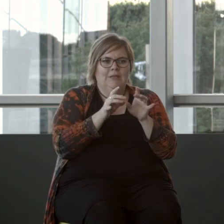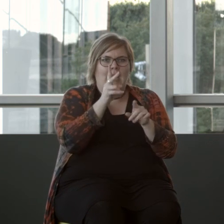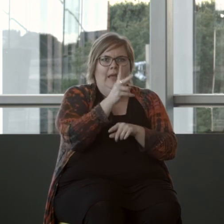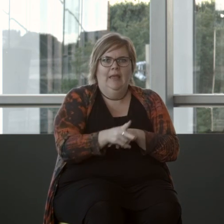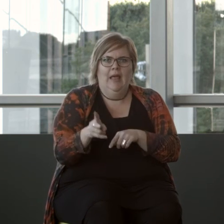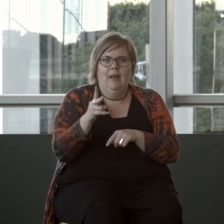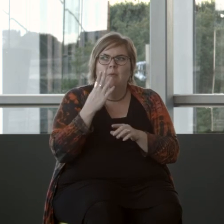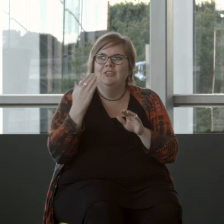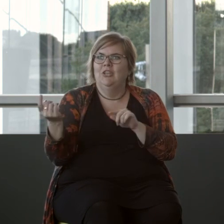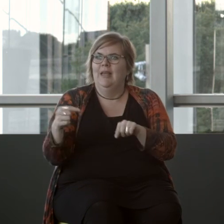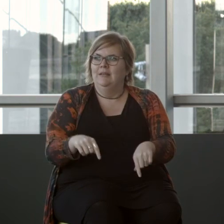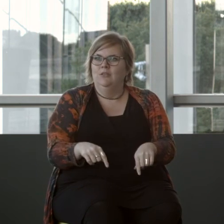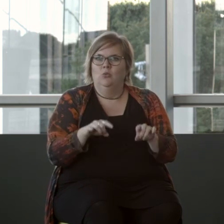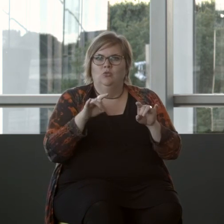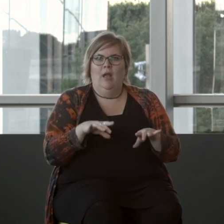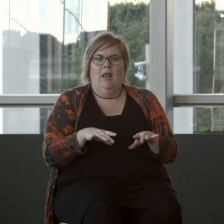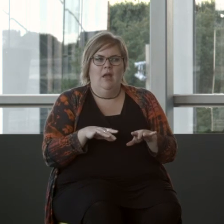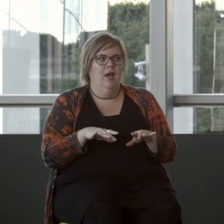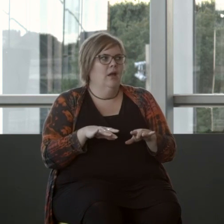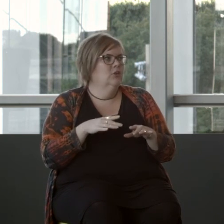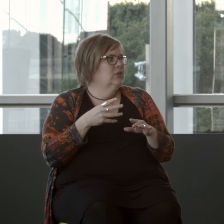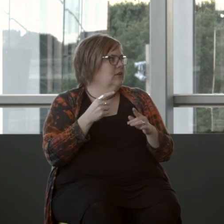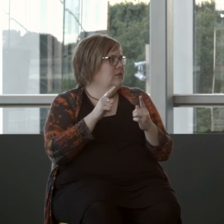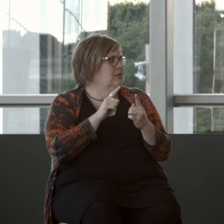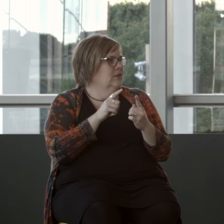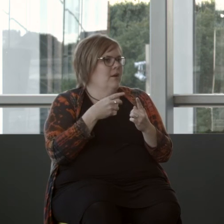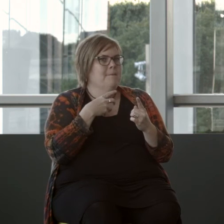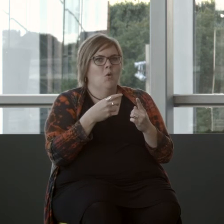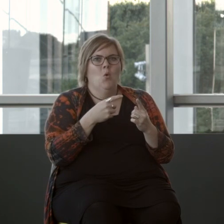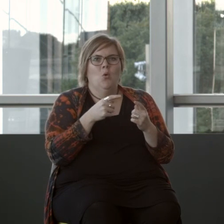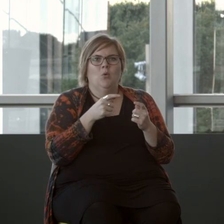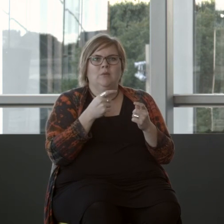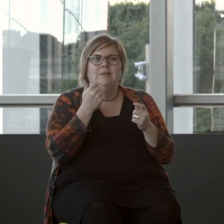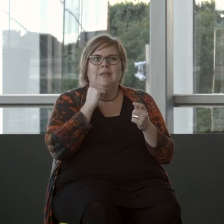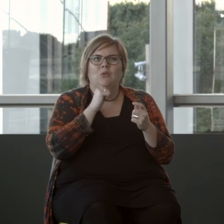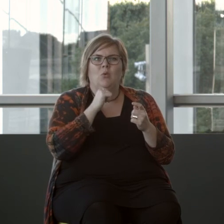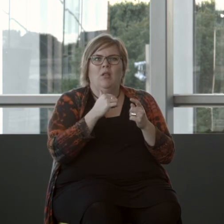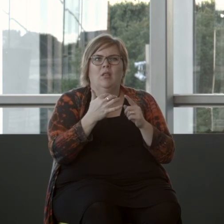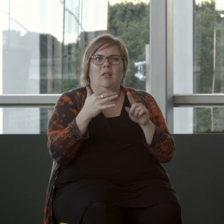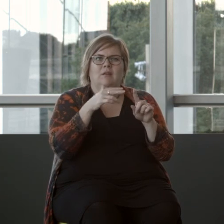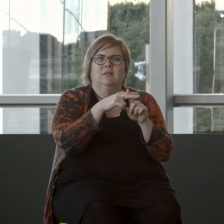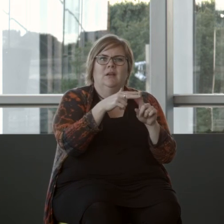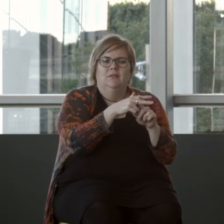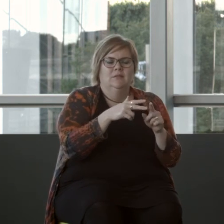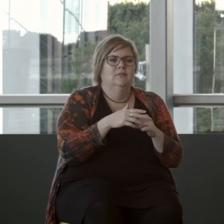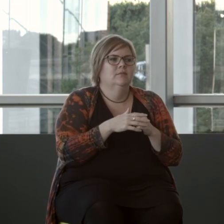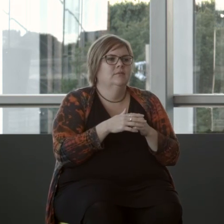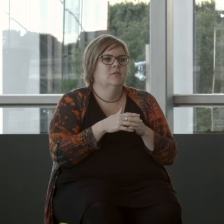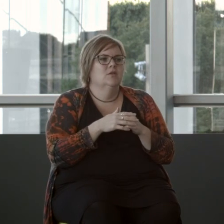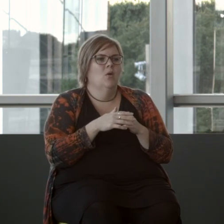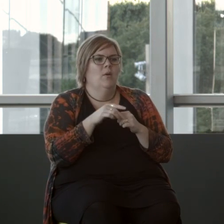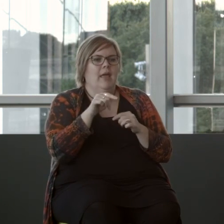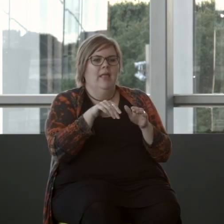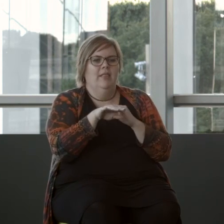But when she gets here, she encounters further sexual aggressors. And one of the things I was trying to do in that story was sort of